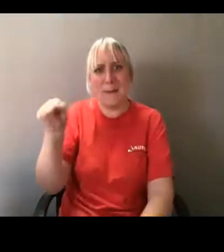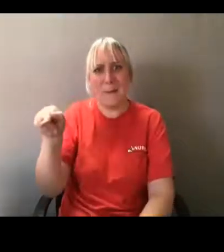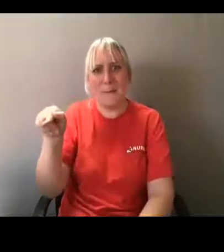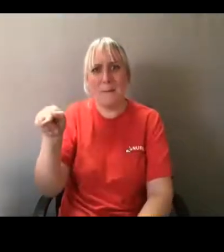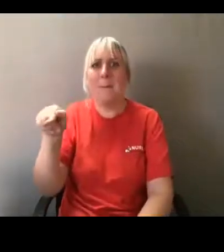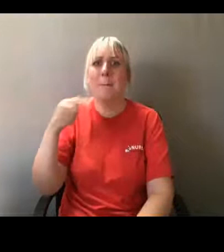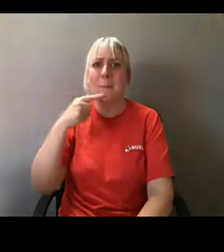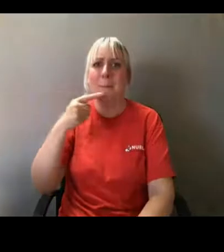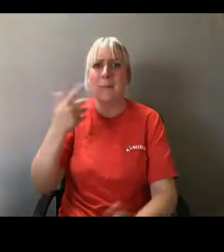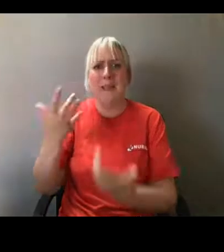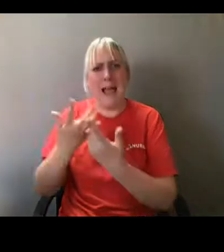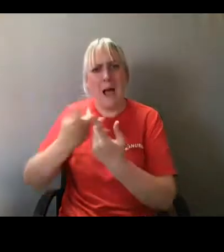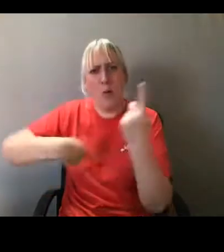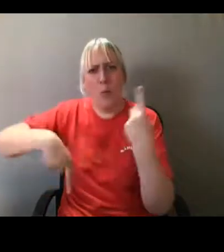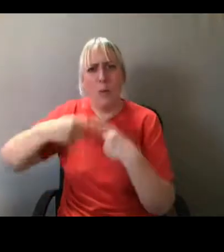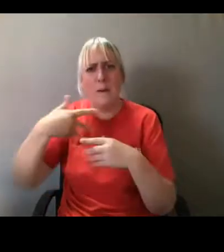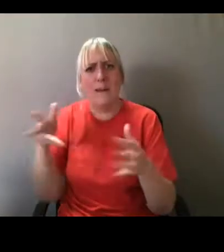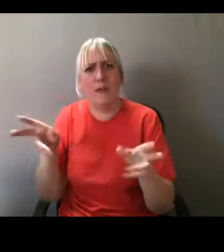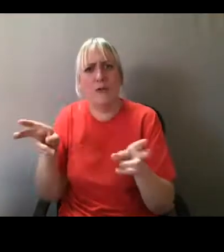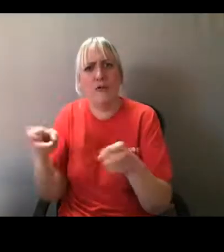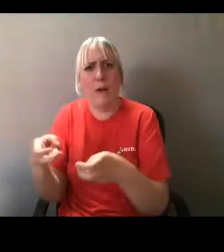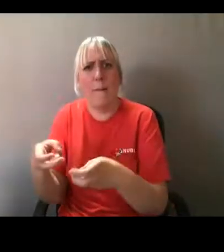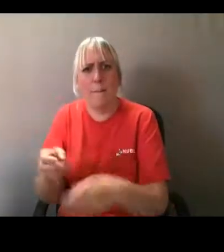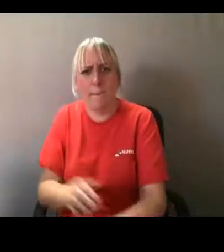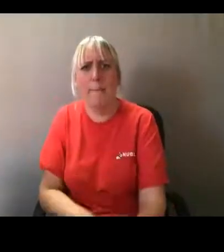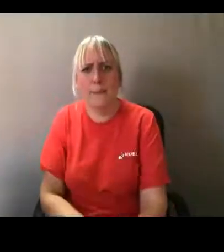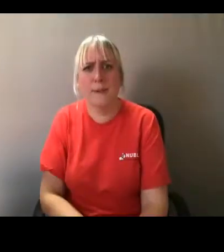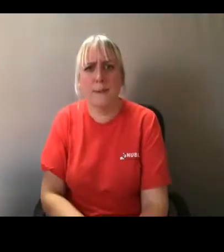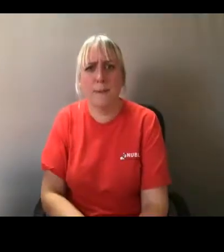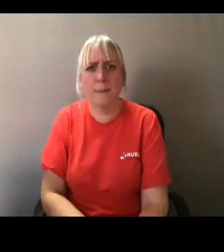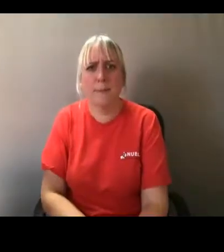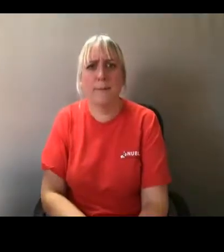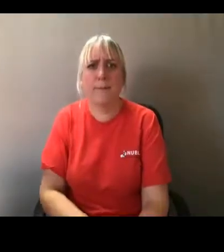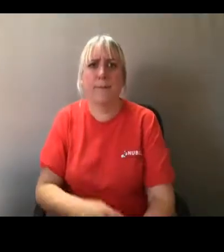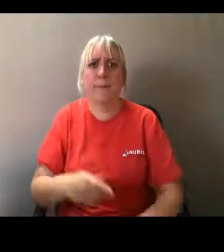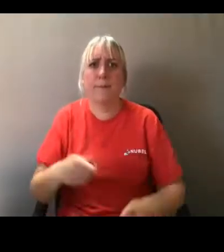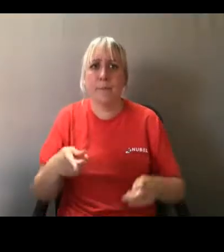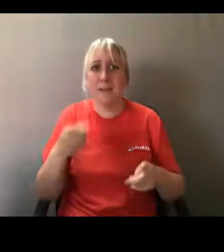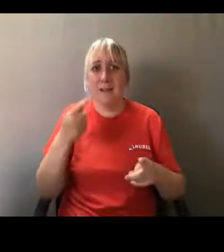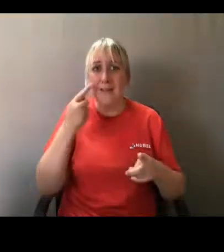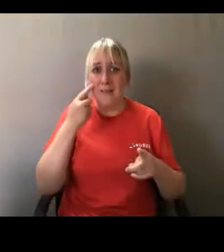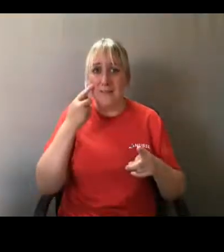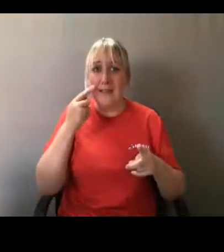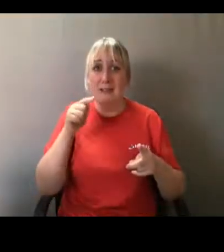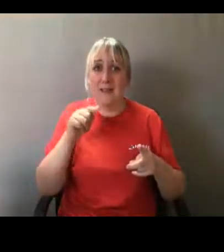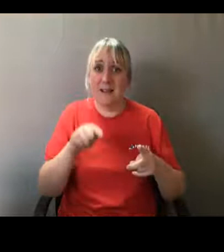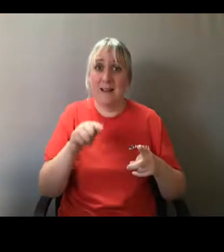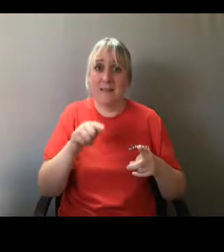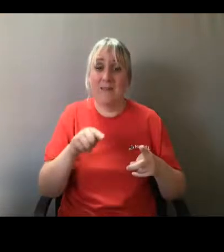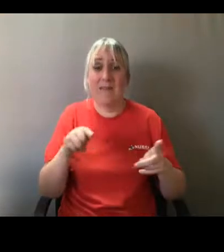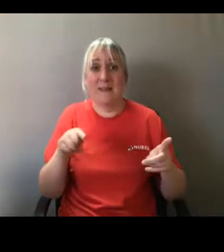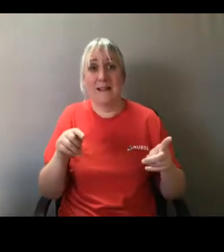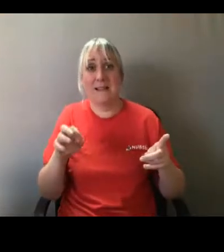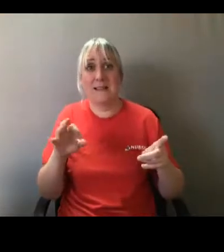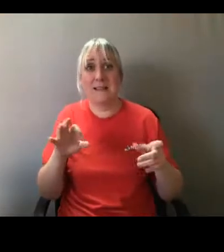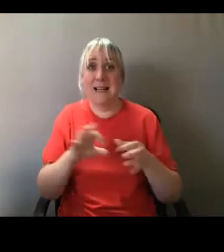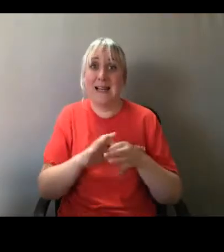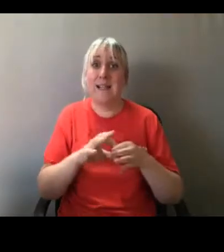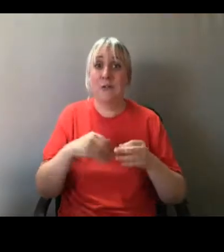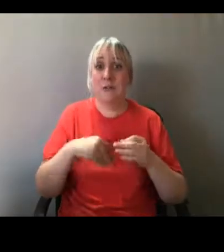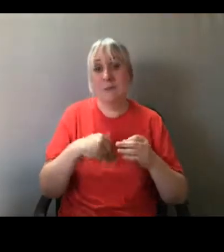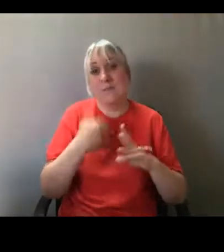structures, and the micro level, which is the day-to-day world we live